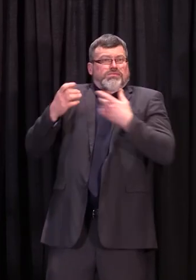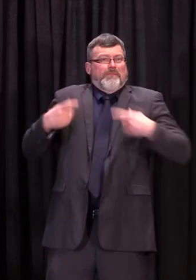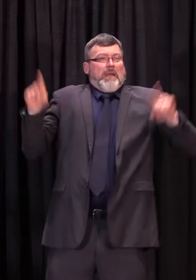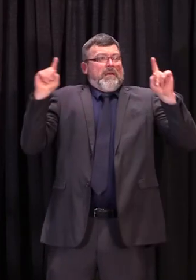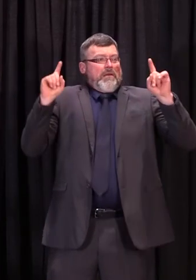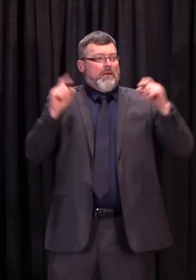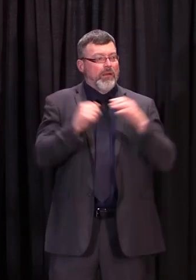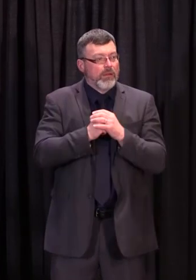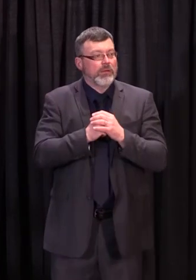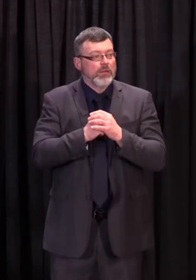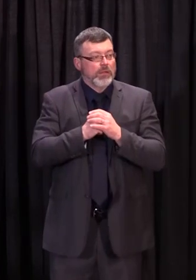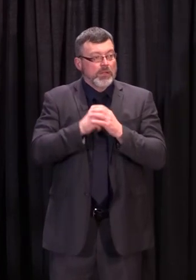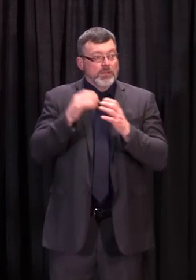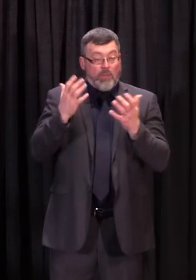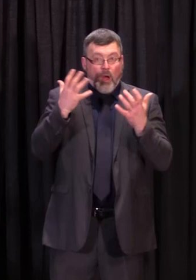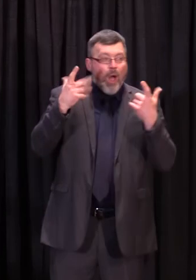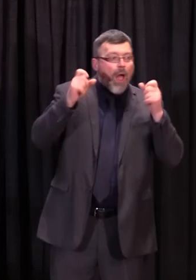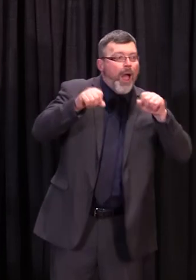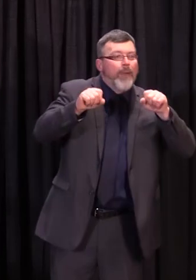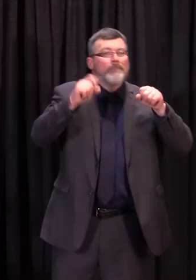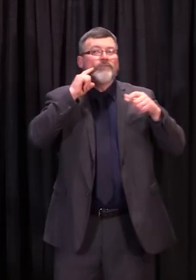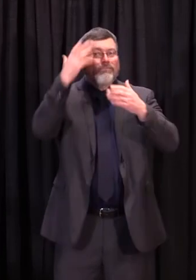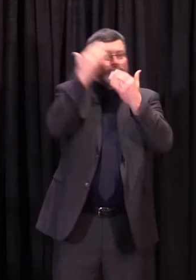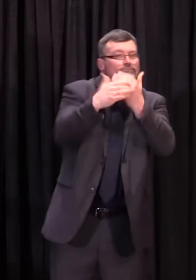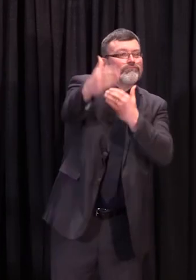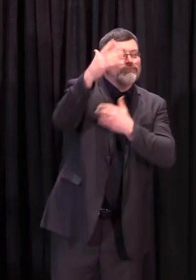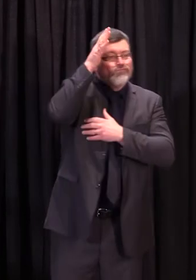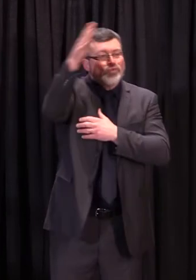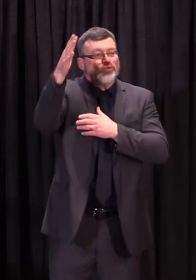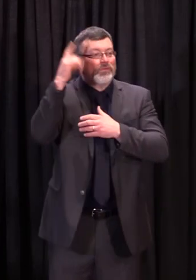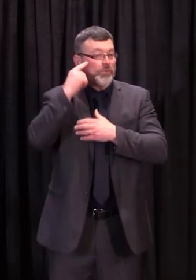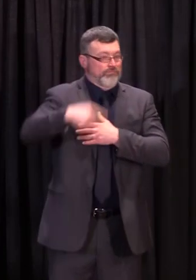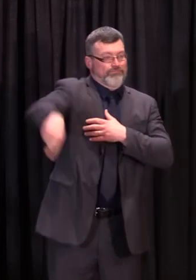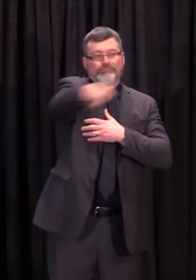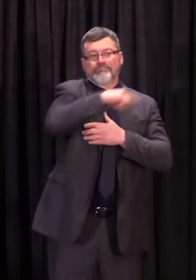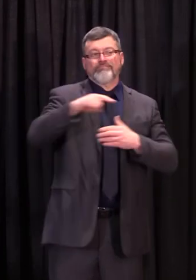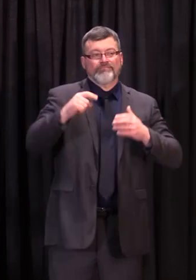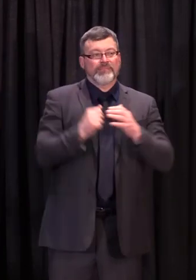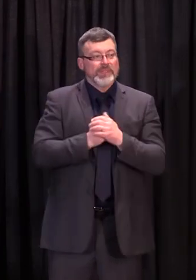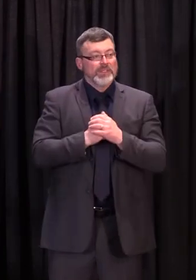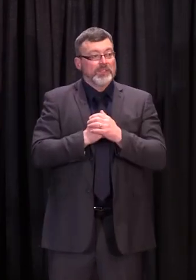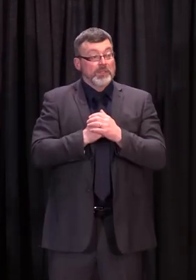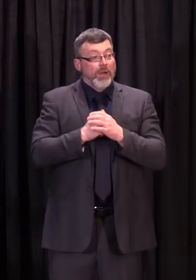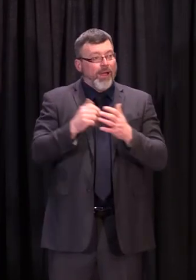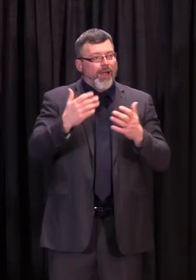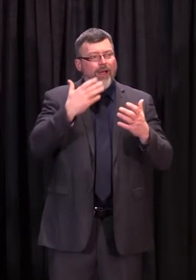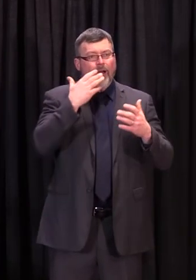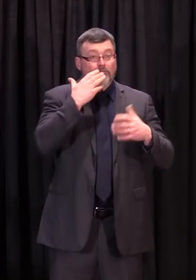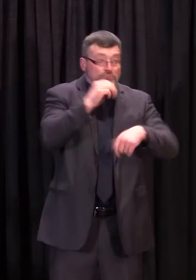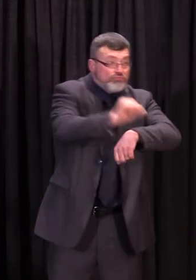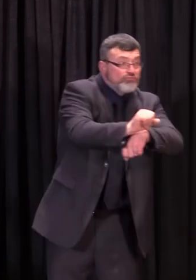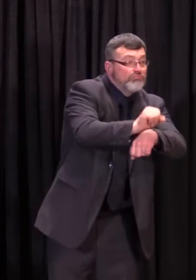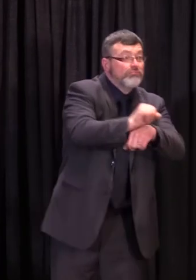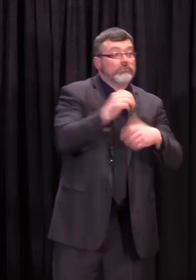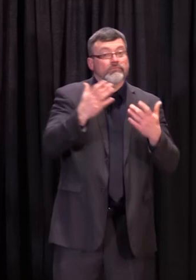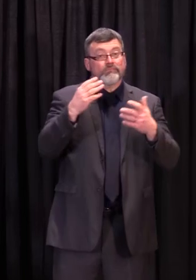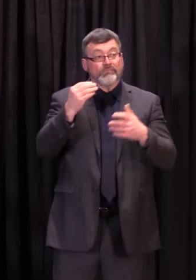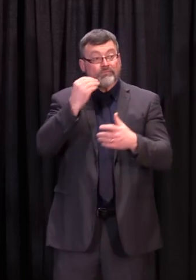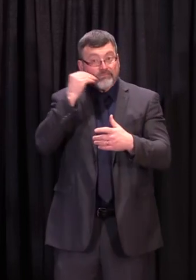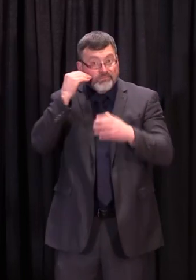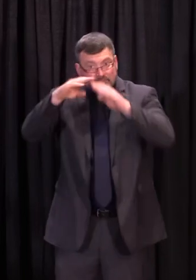into a better, brighter future. Where there are good jobs, affordable homes, and every community is